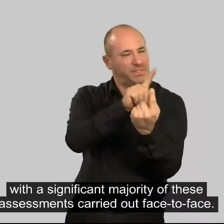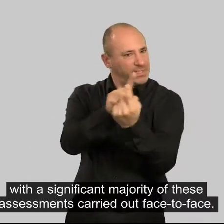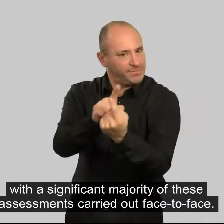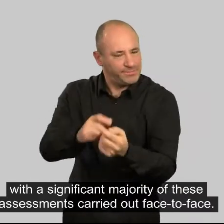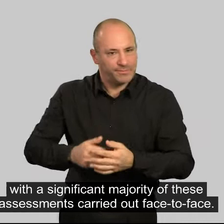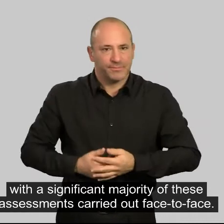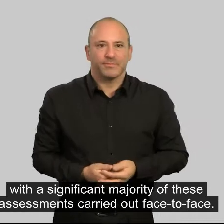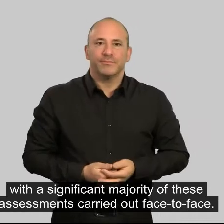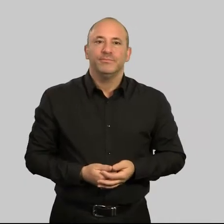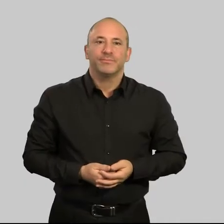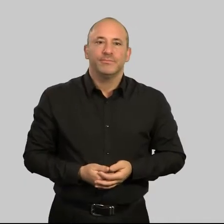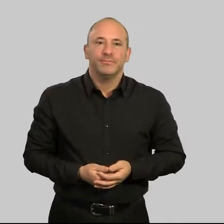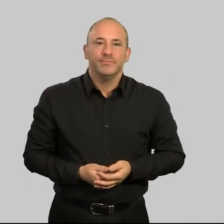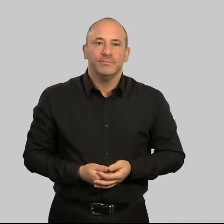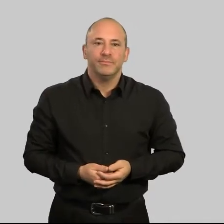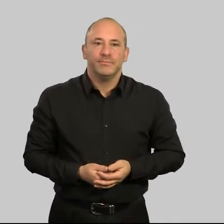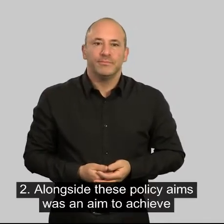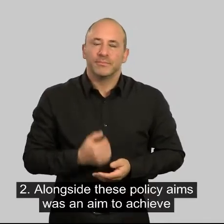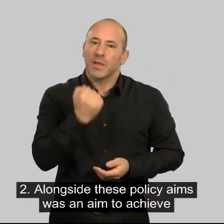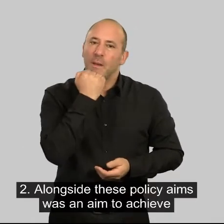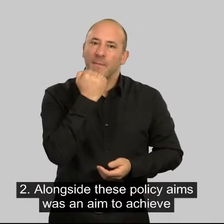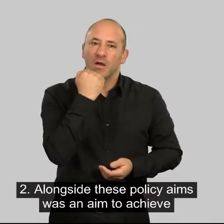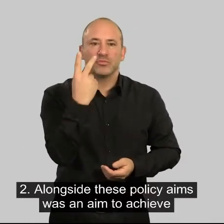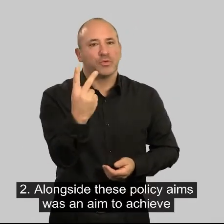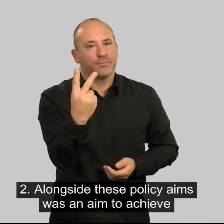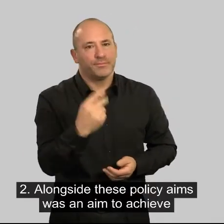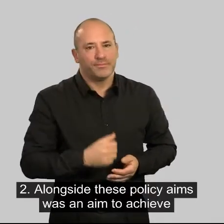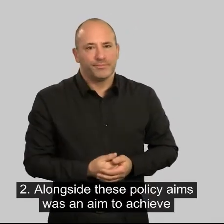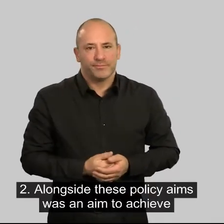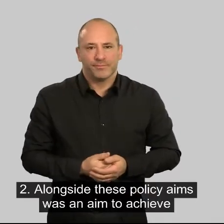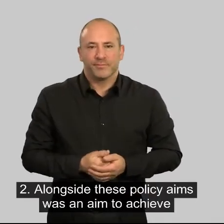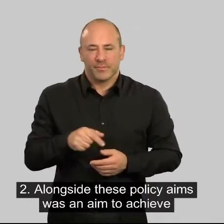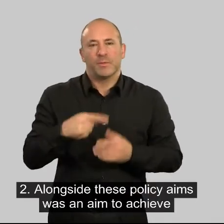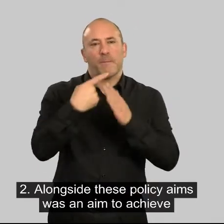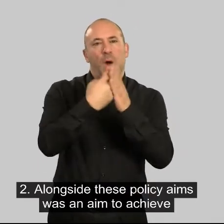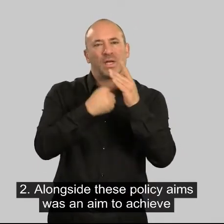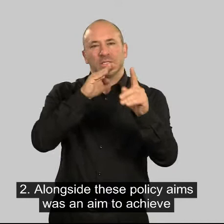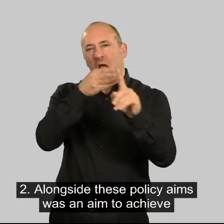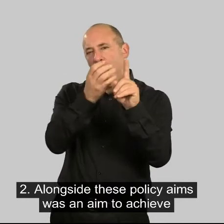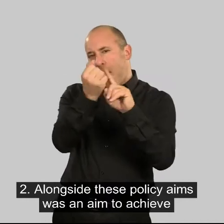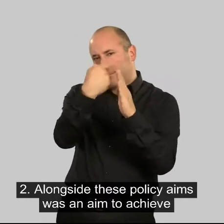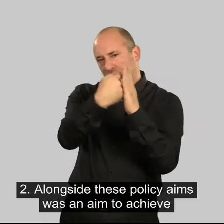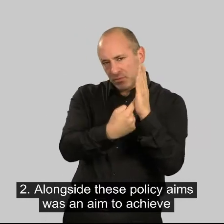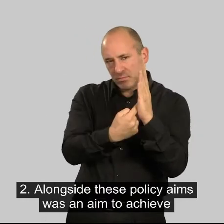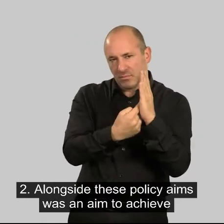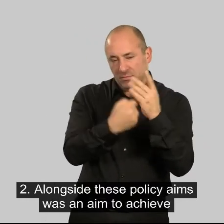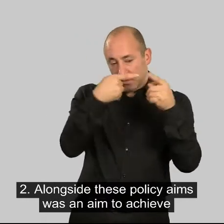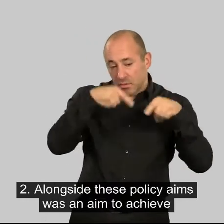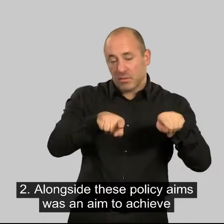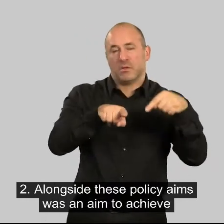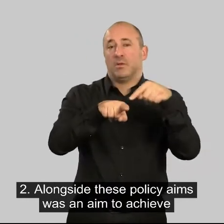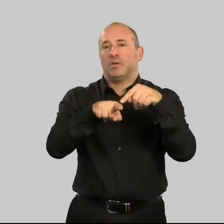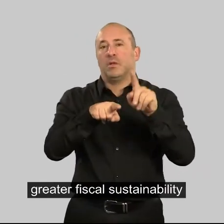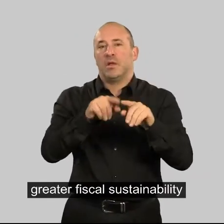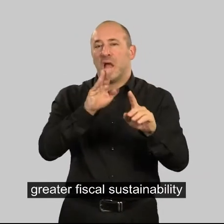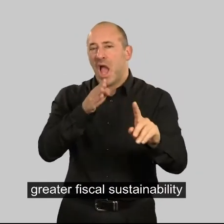significant majority of these assessments carried out face-to-face. 2. Alongside these policy aims was an